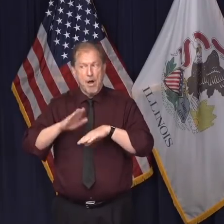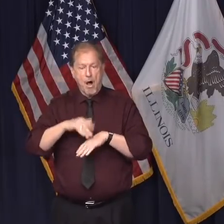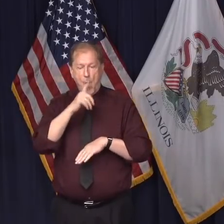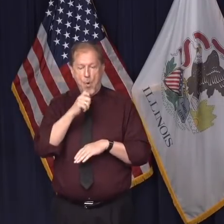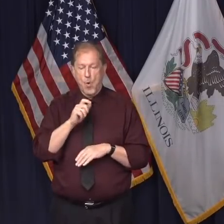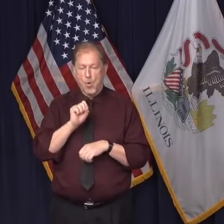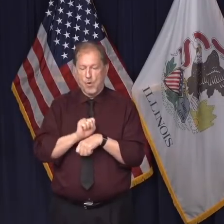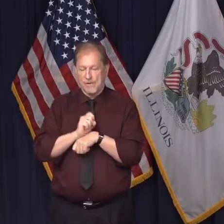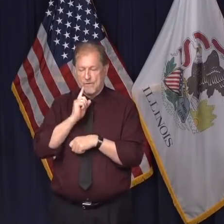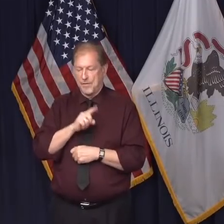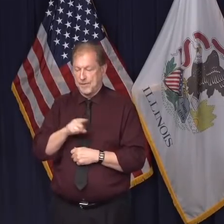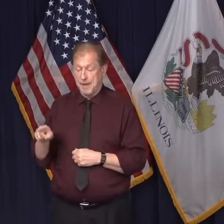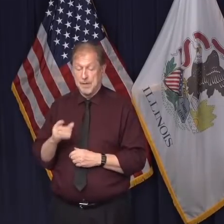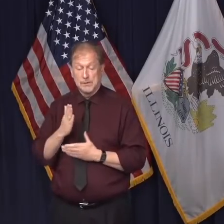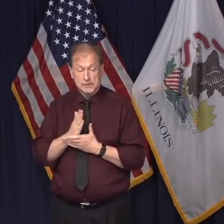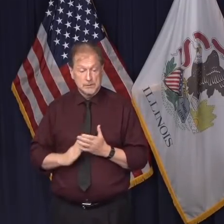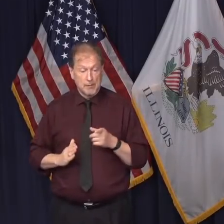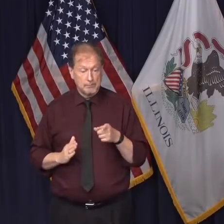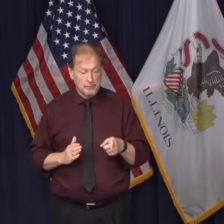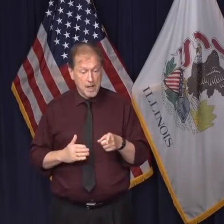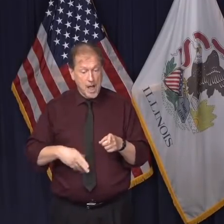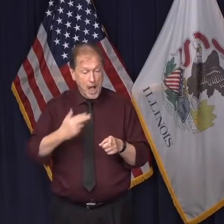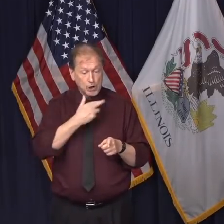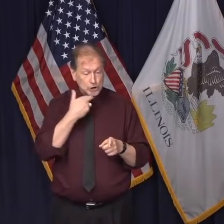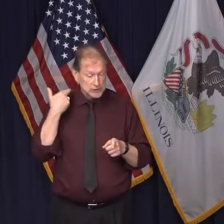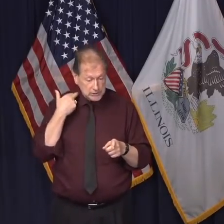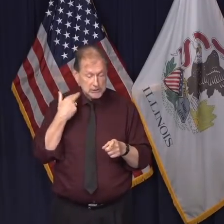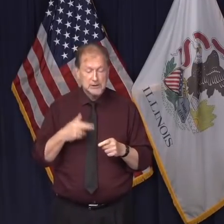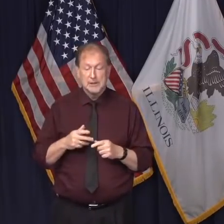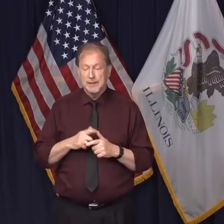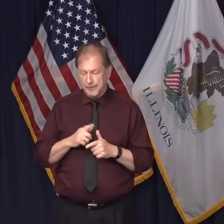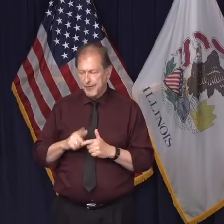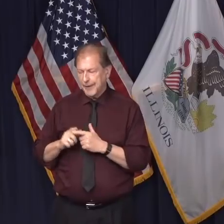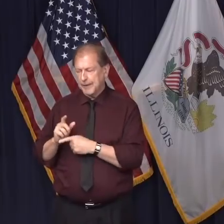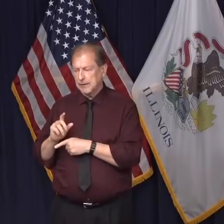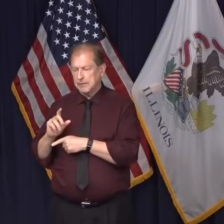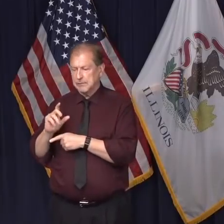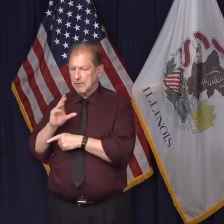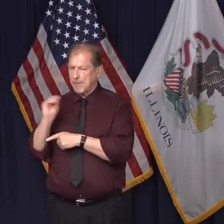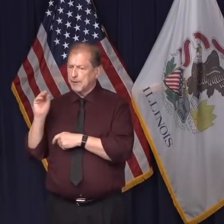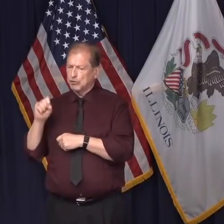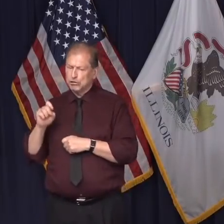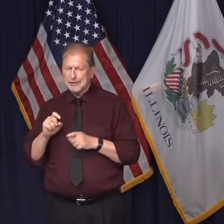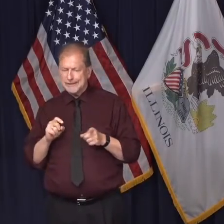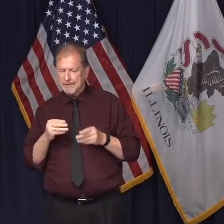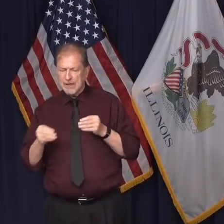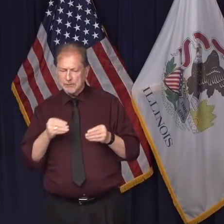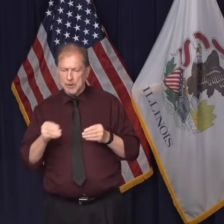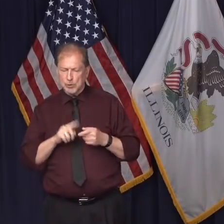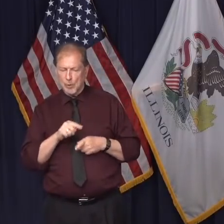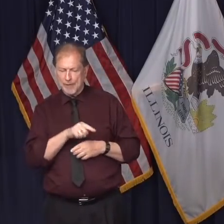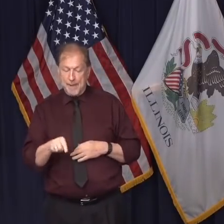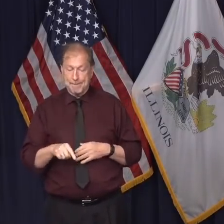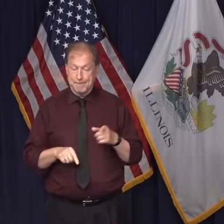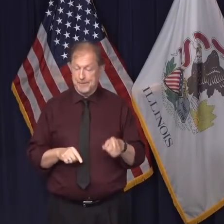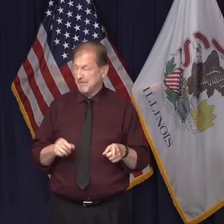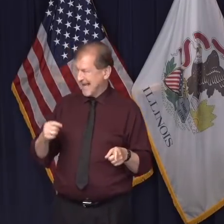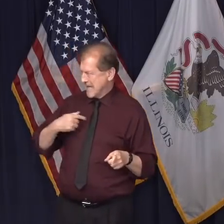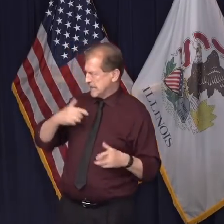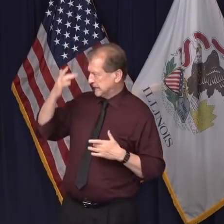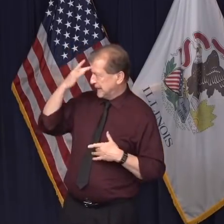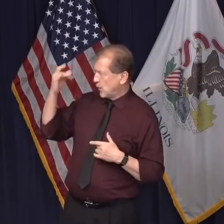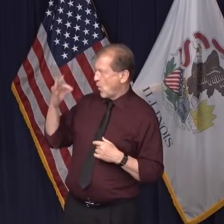pre-existing conditions, employees should make those, to the extent they are able to, make those known to their employers so that